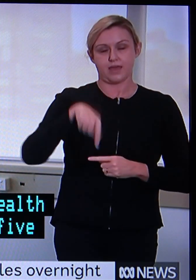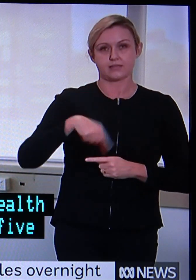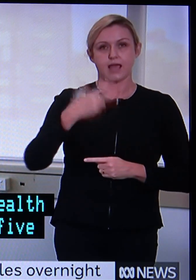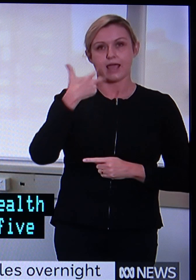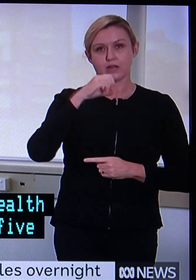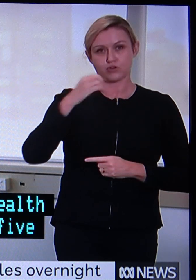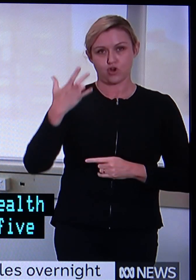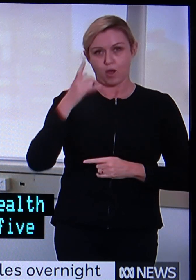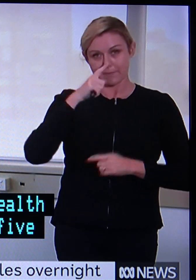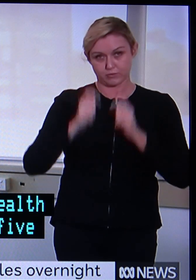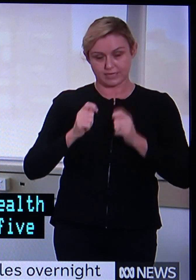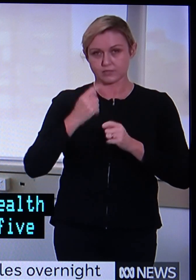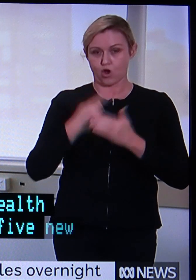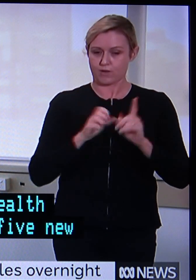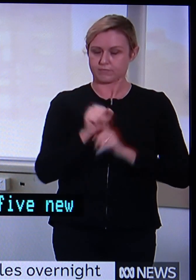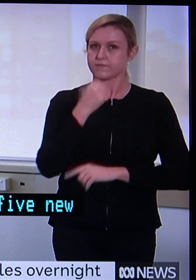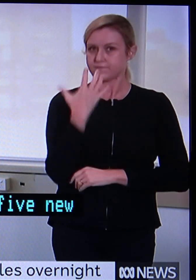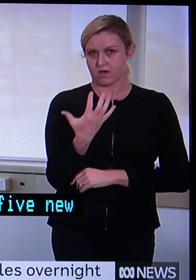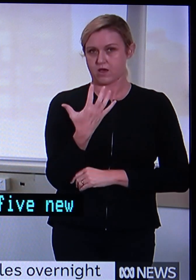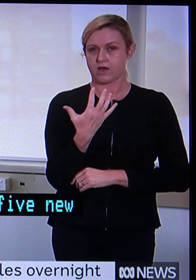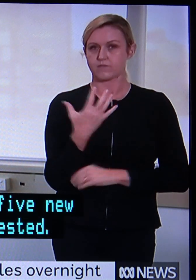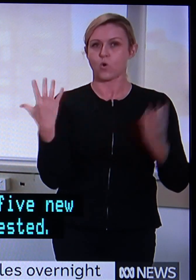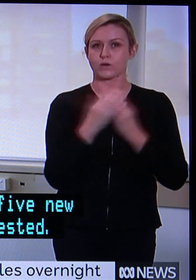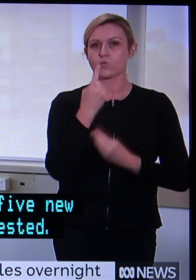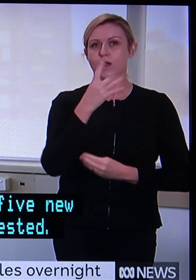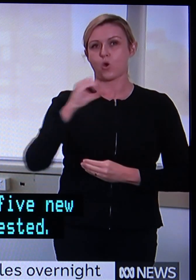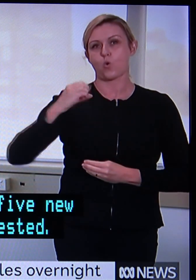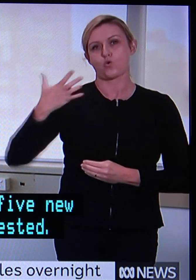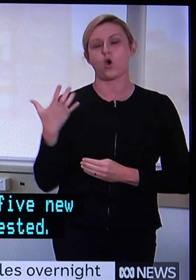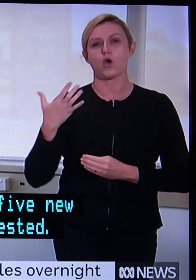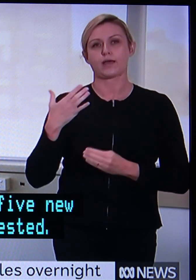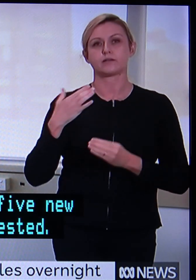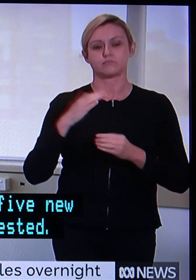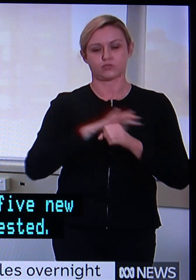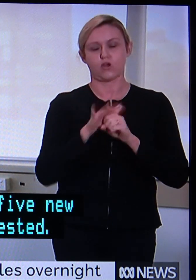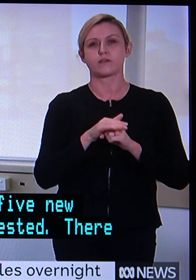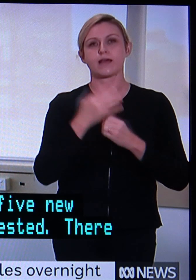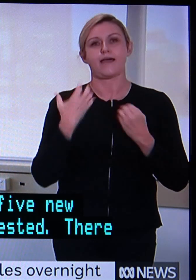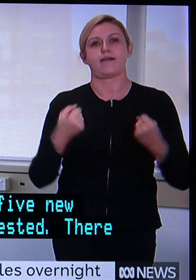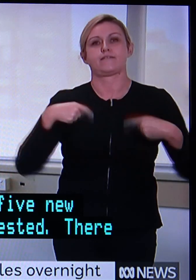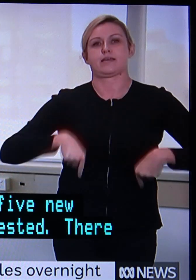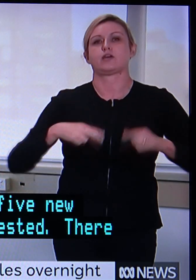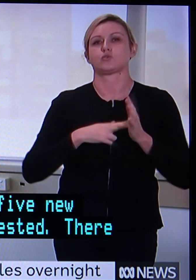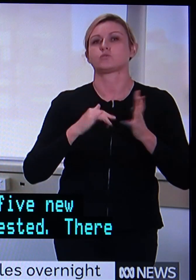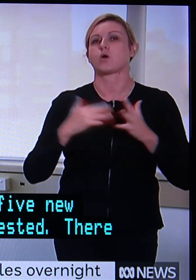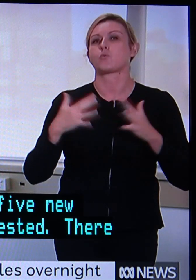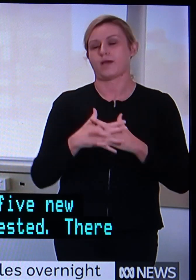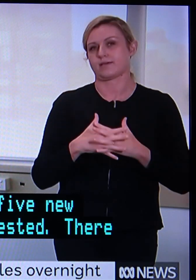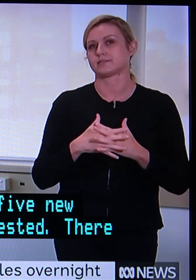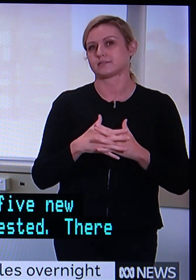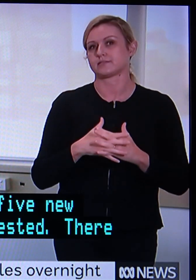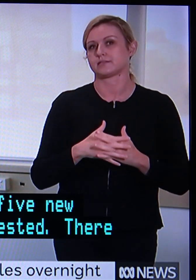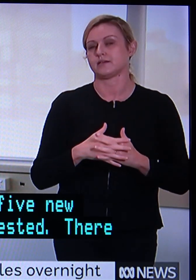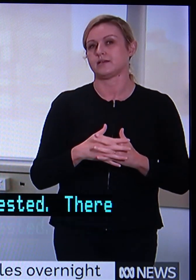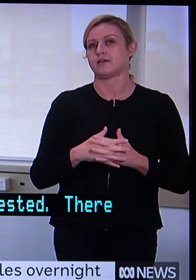8,809 people tested. There are currently 109 COVID cases being treated by New South Wales Health,